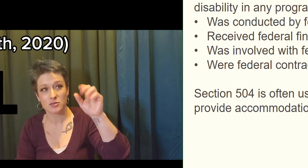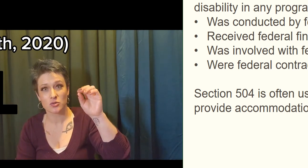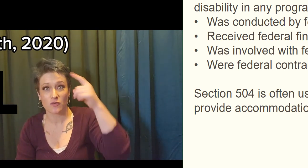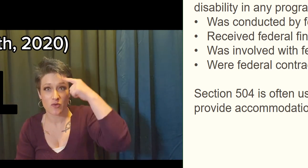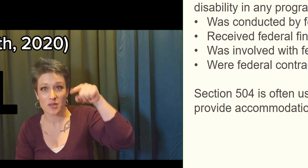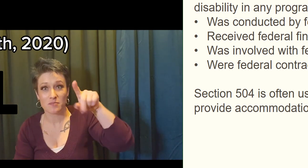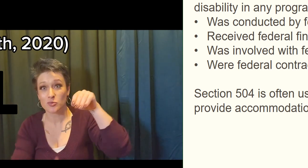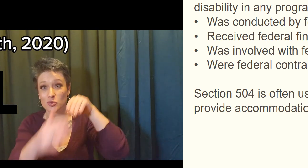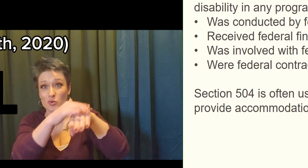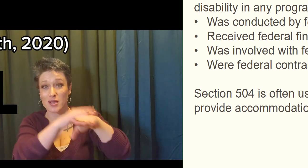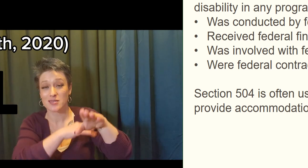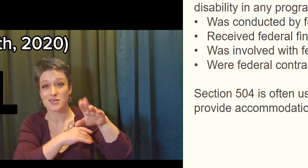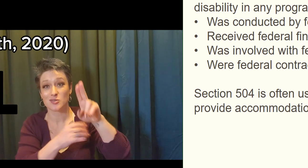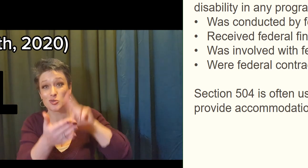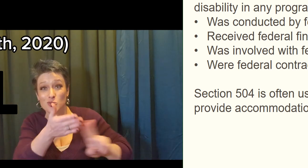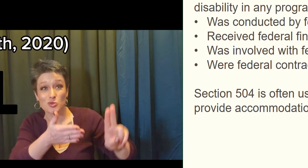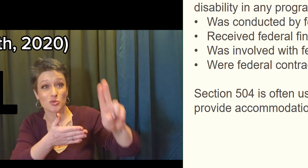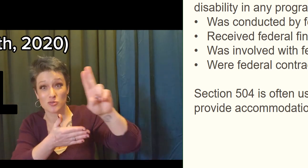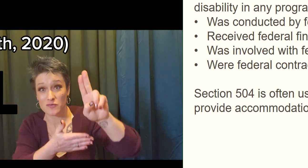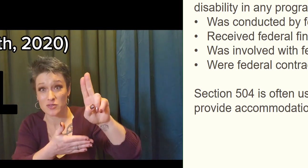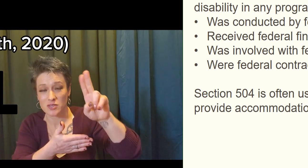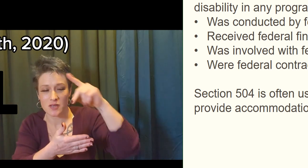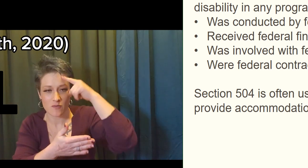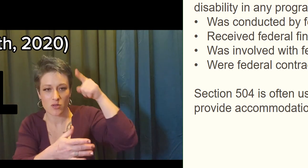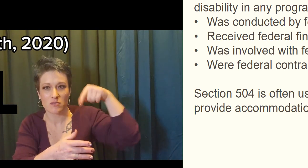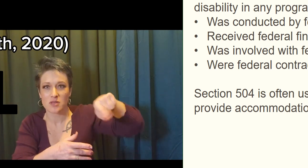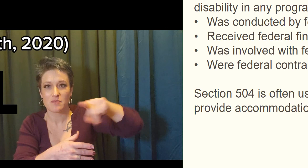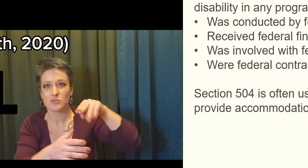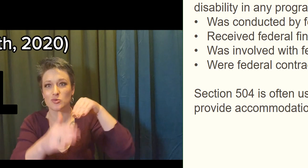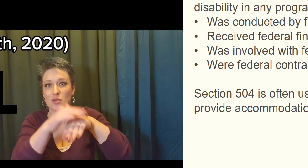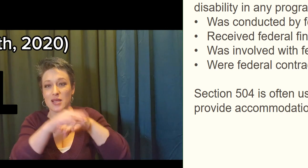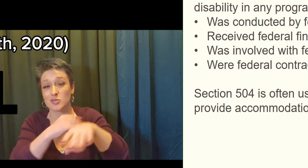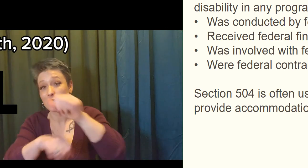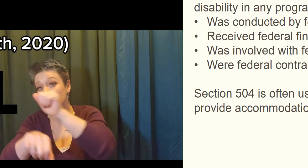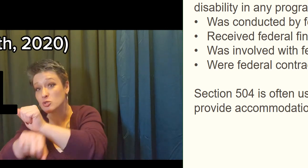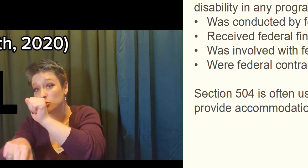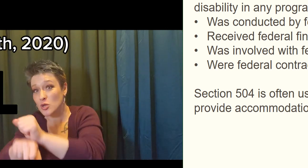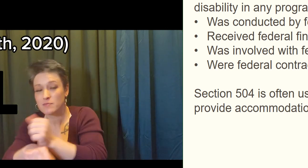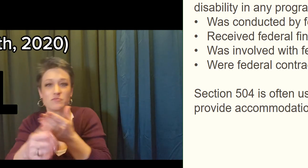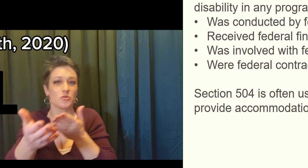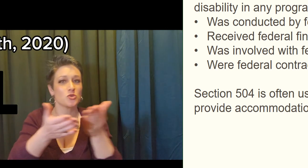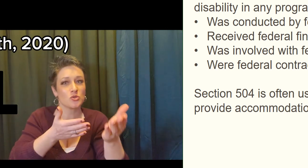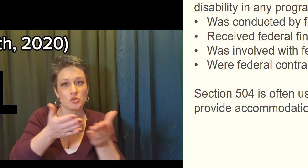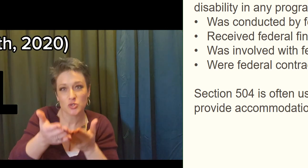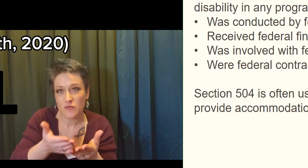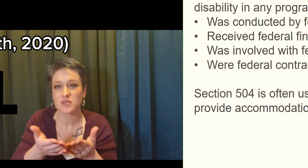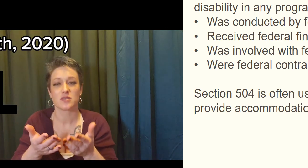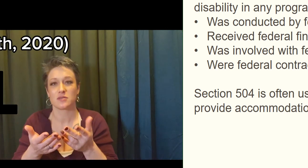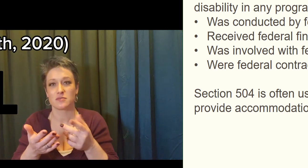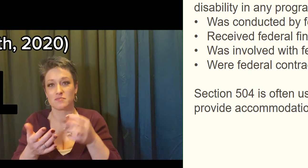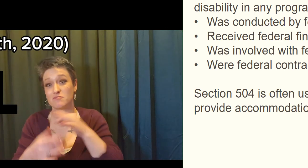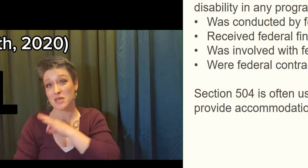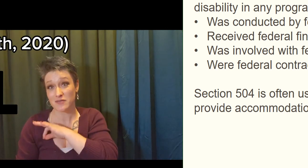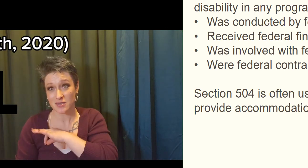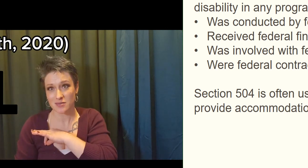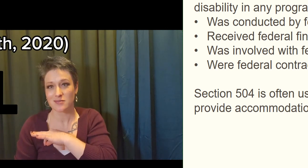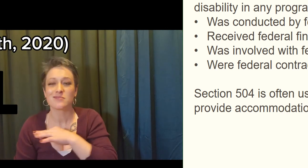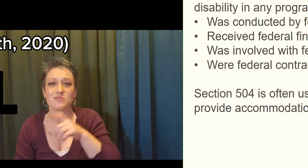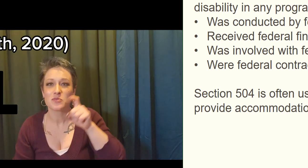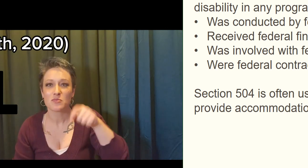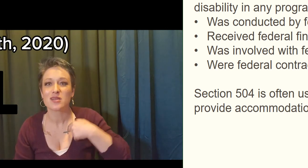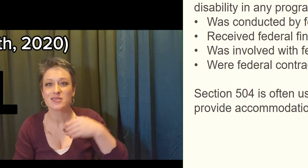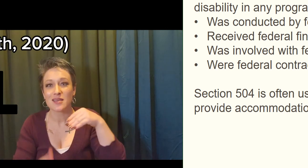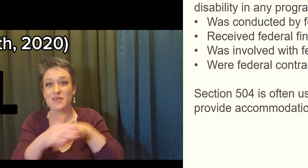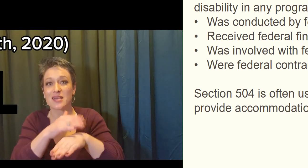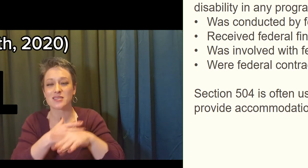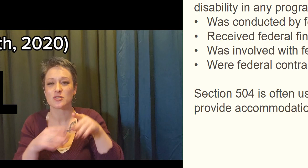had disabilities that they had acquired. And so when they tried to go to public universities or to get jobs or to